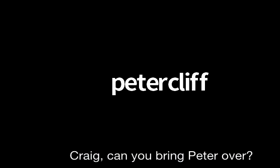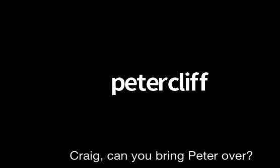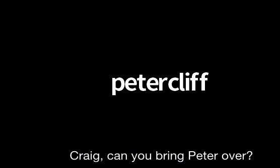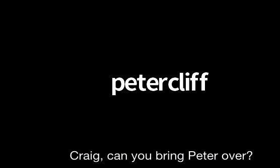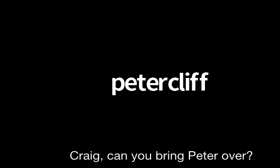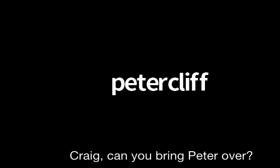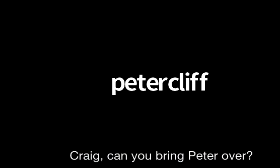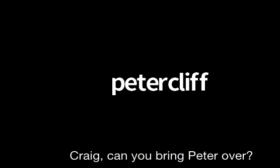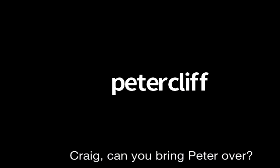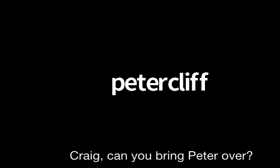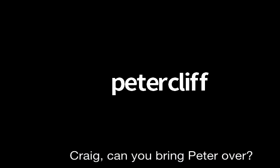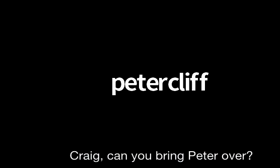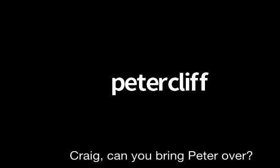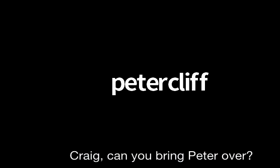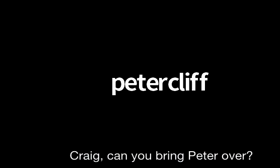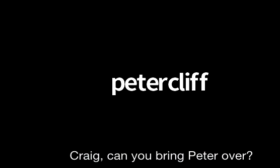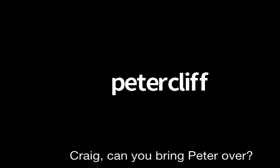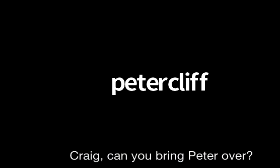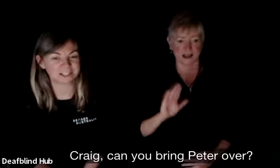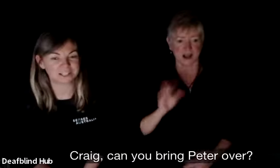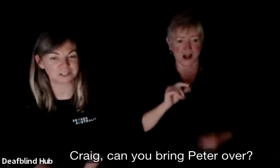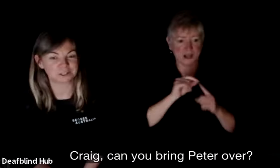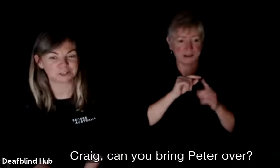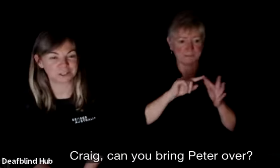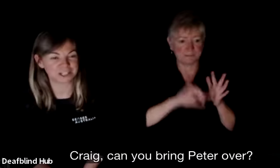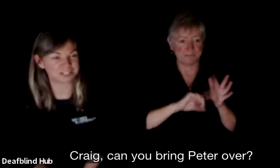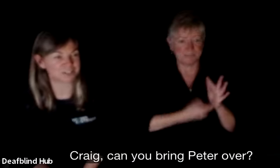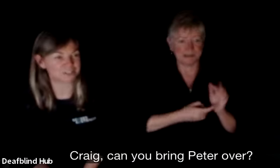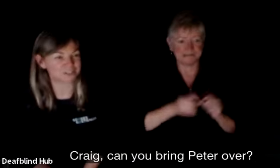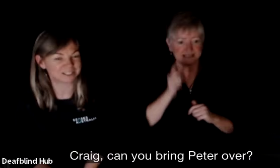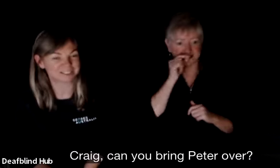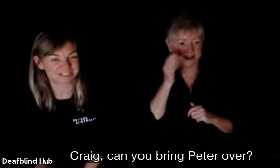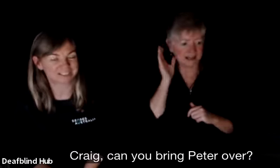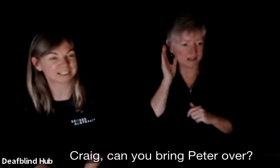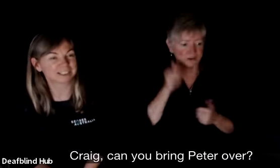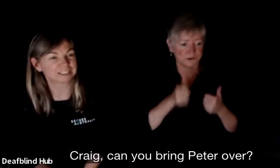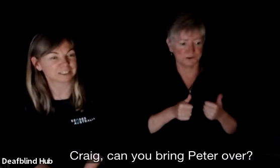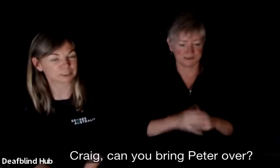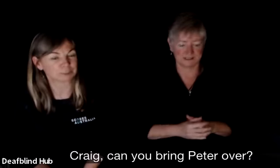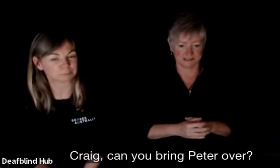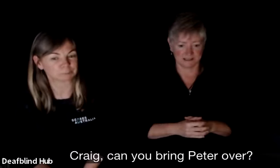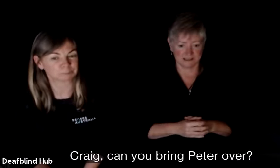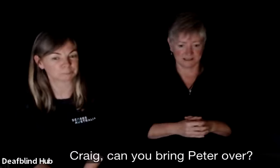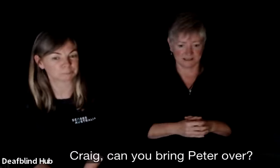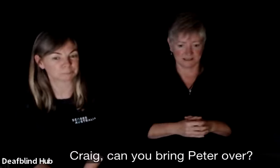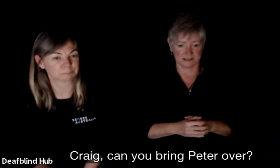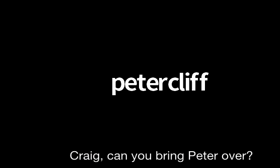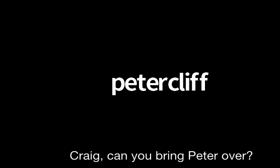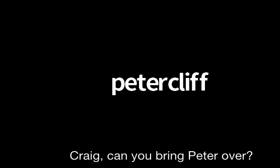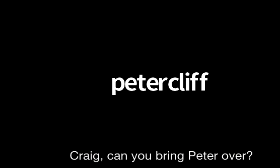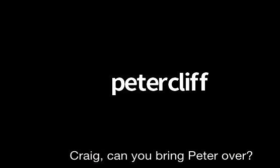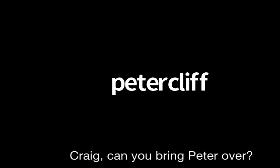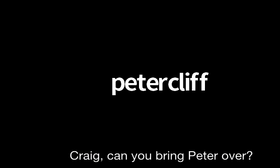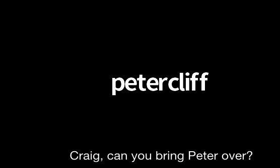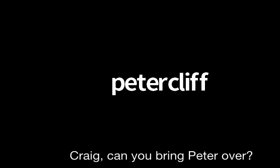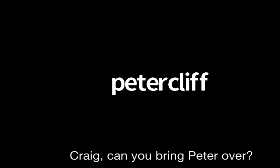Are we right? Yes, hello Peter, we can hear you. Good morning, everyone. Yes, look, I was